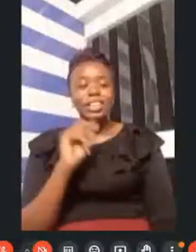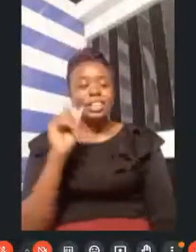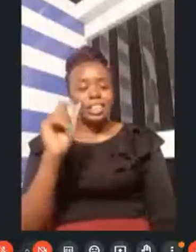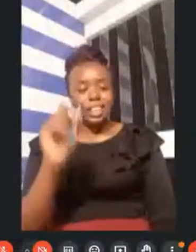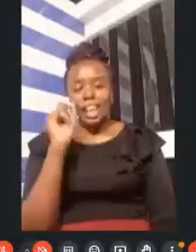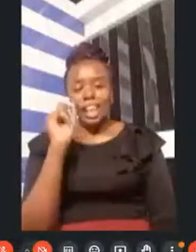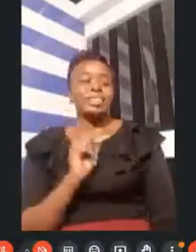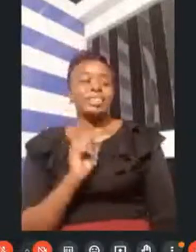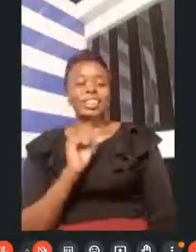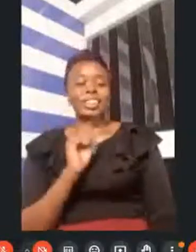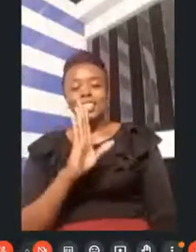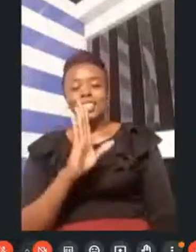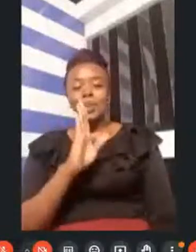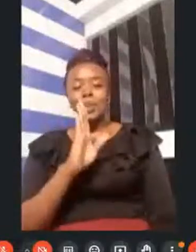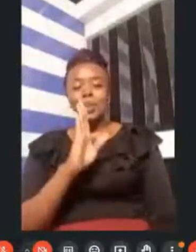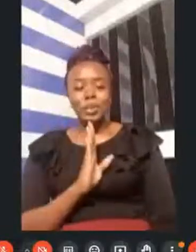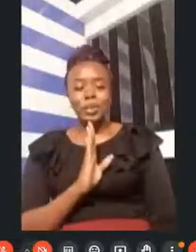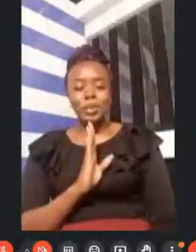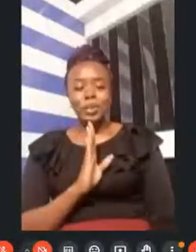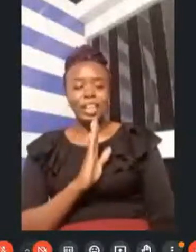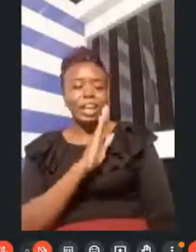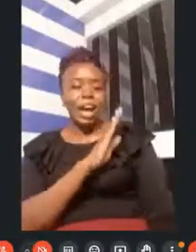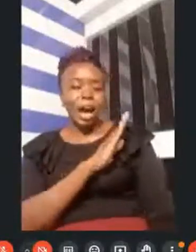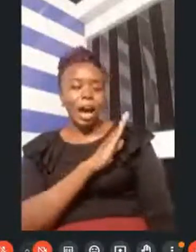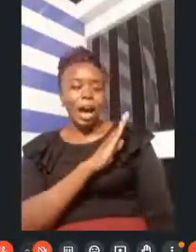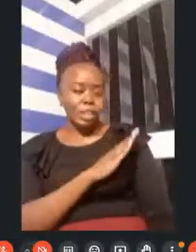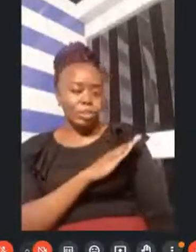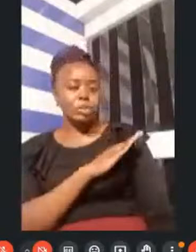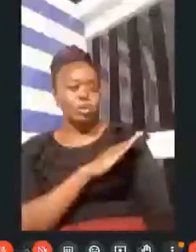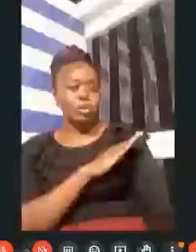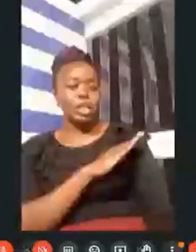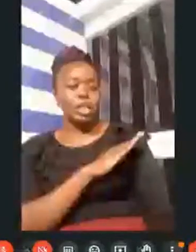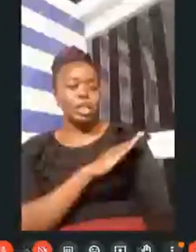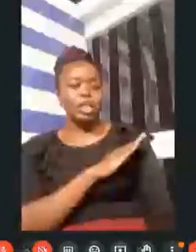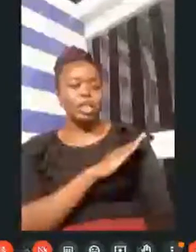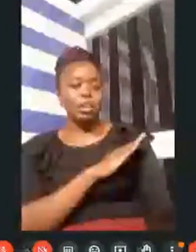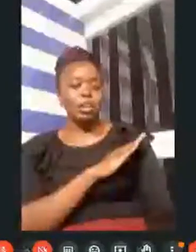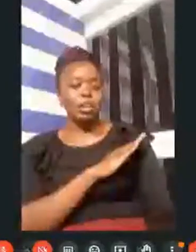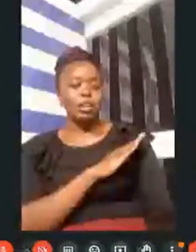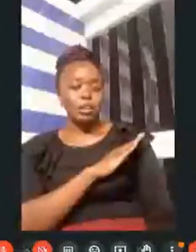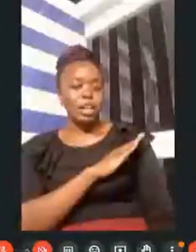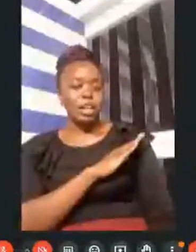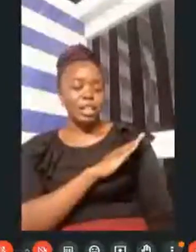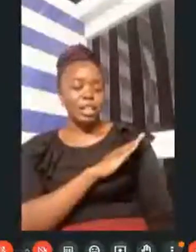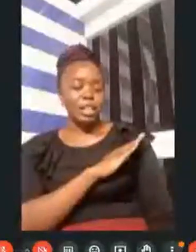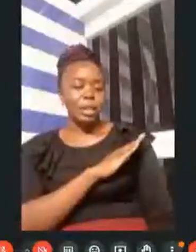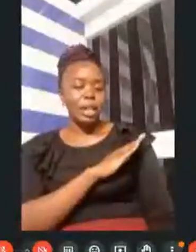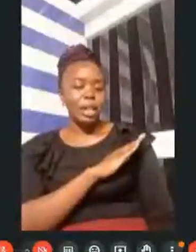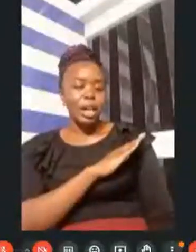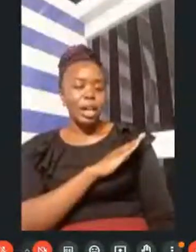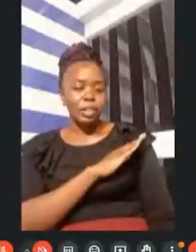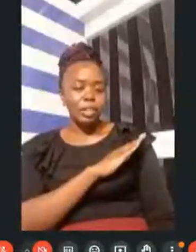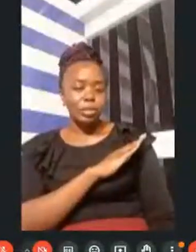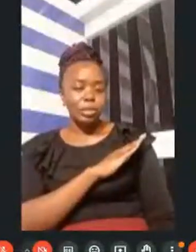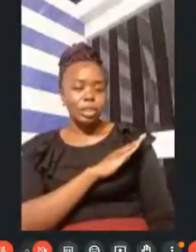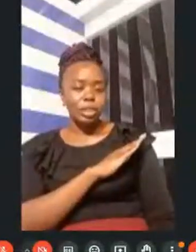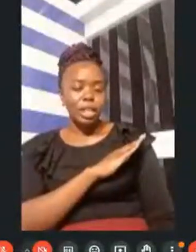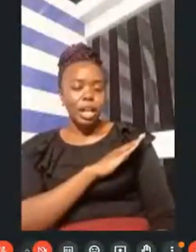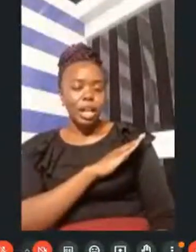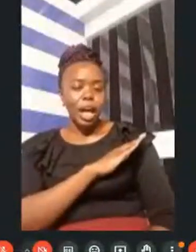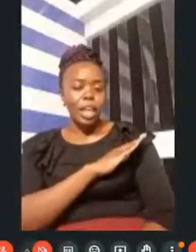you understand, yeah. So noon, afternoon, jua inashuka kidogo ama